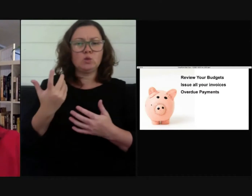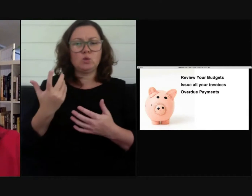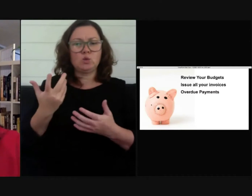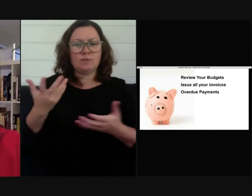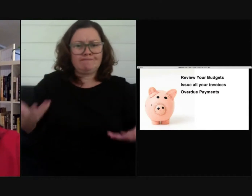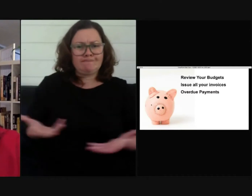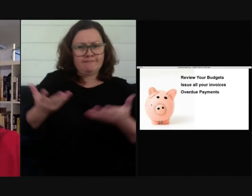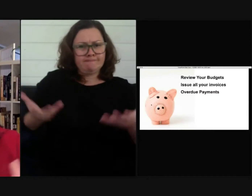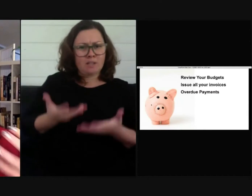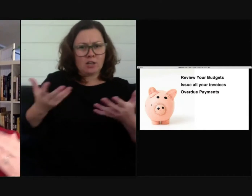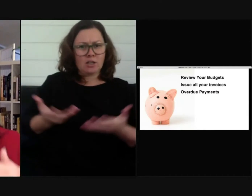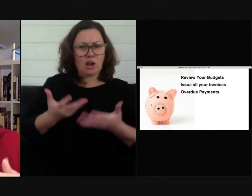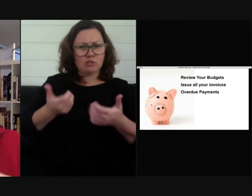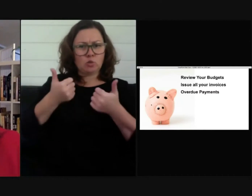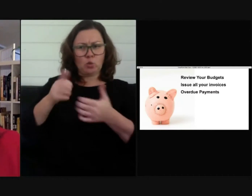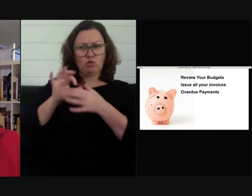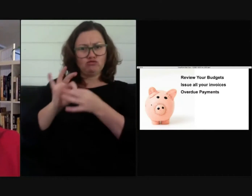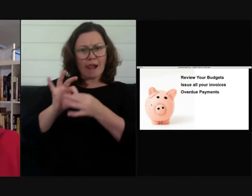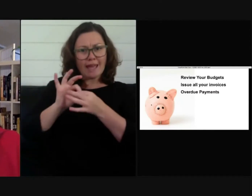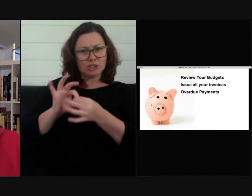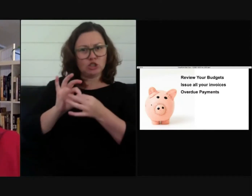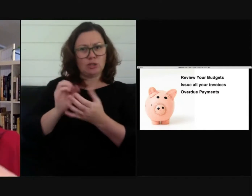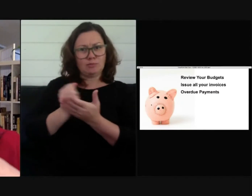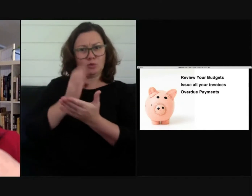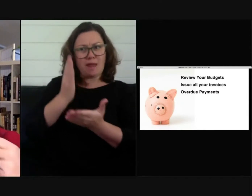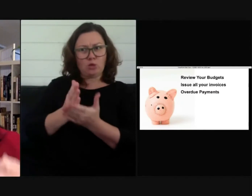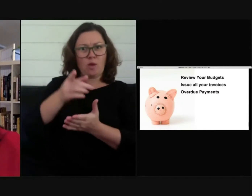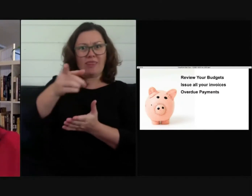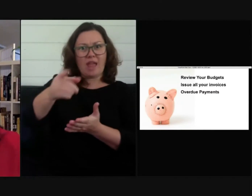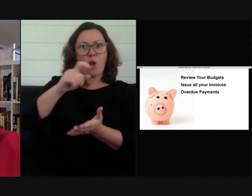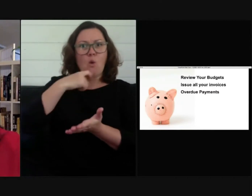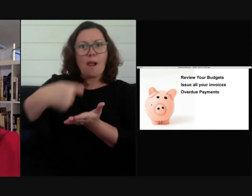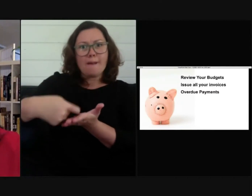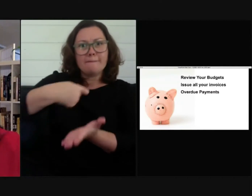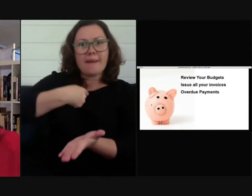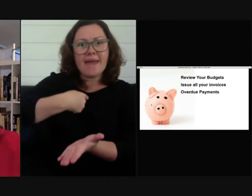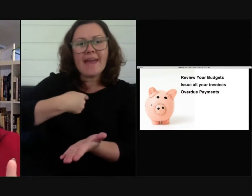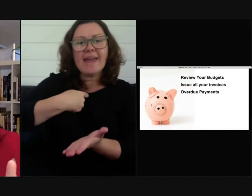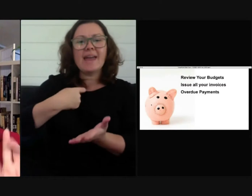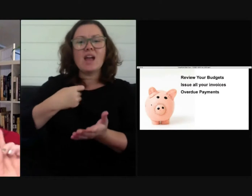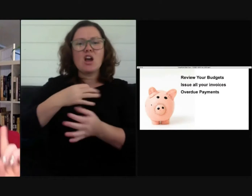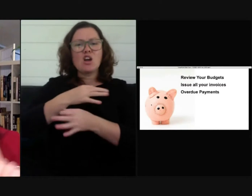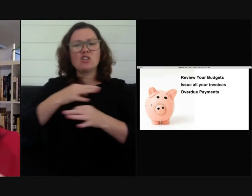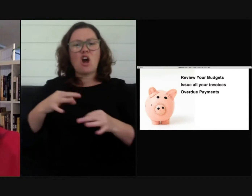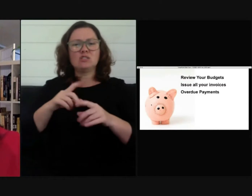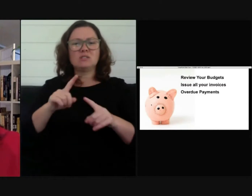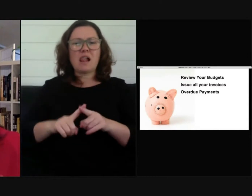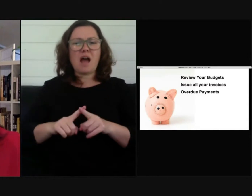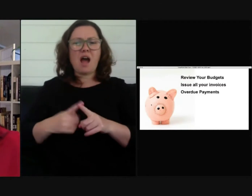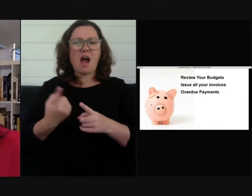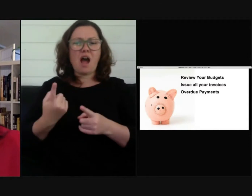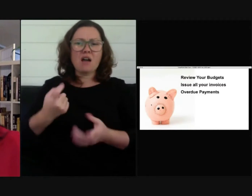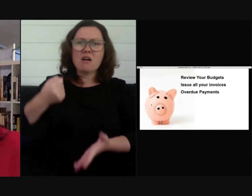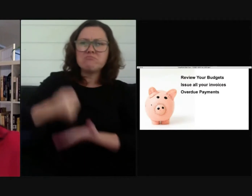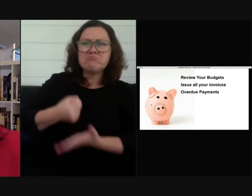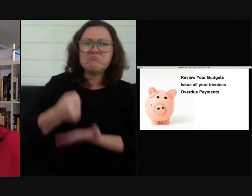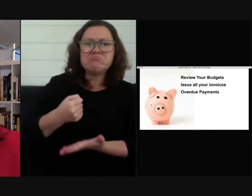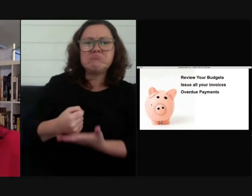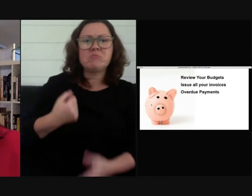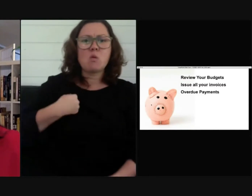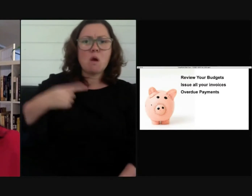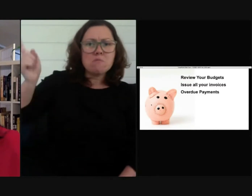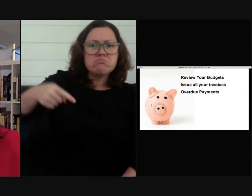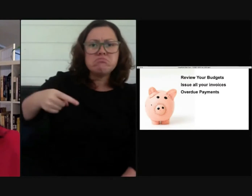get paid, rather than coming in heavy with lawyers and letters of demand straight away. Having said that, if you